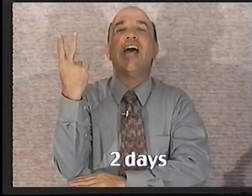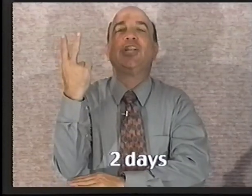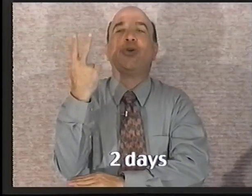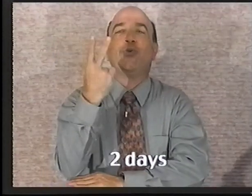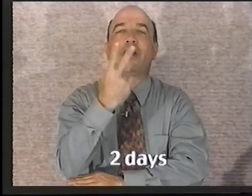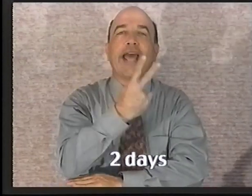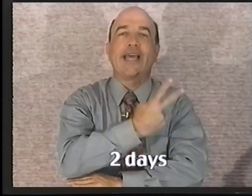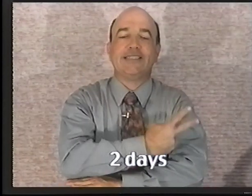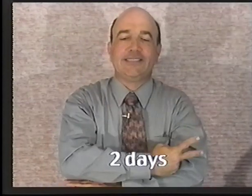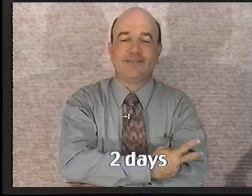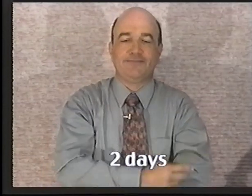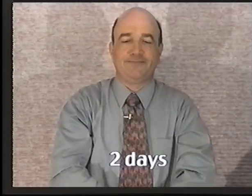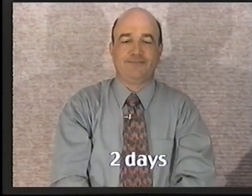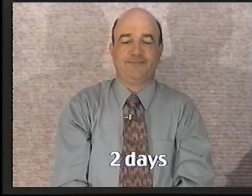2 days,